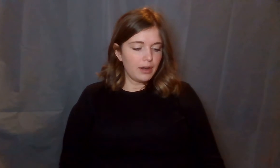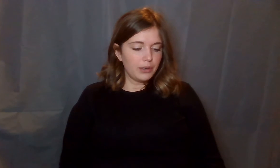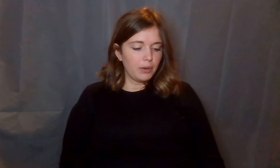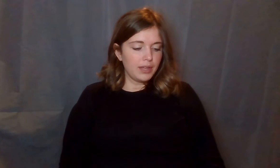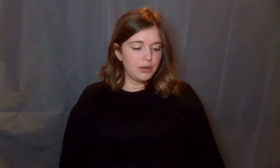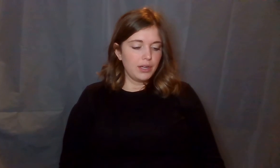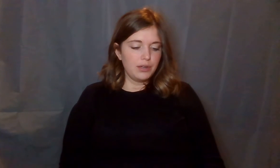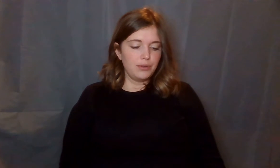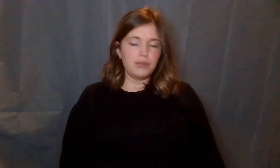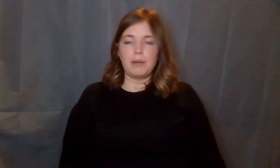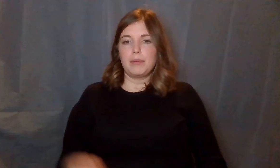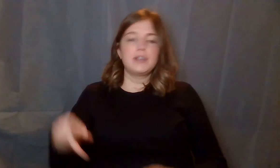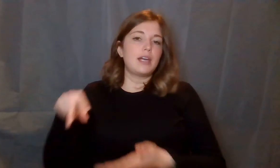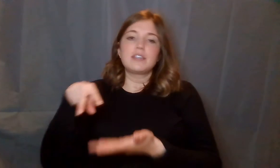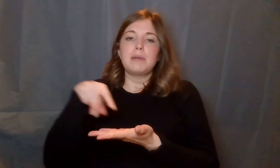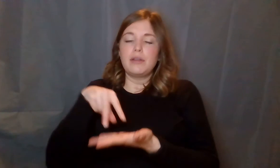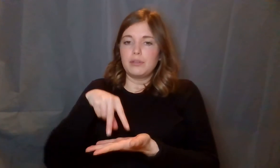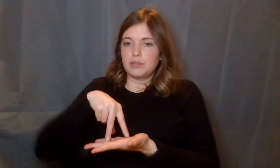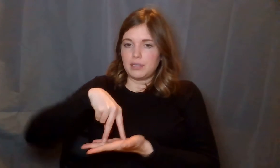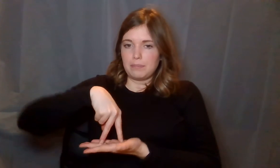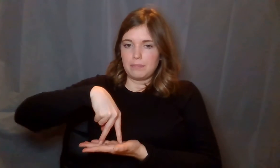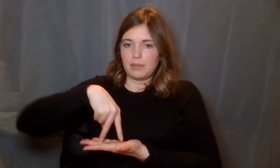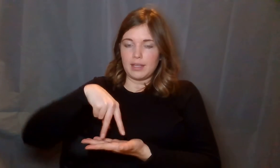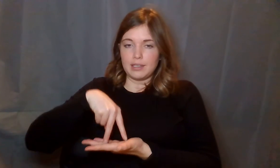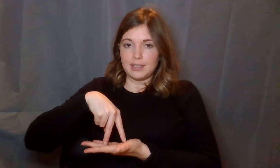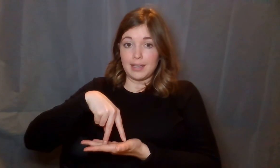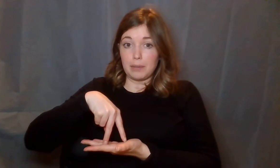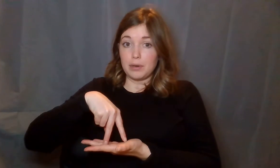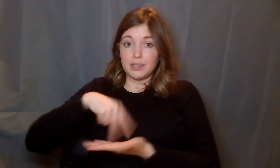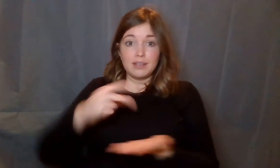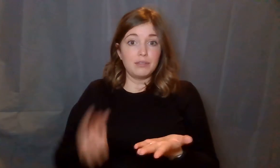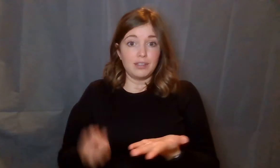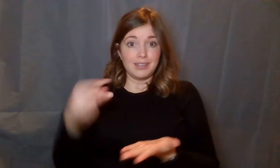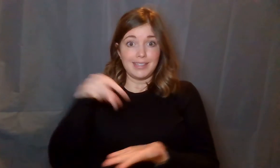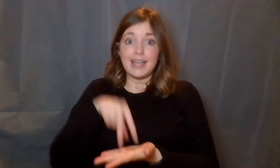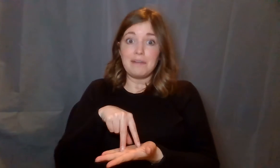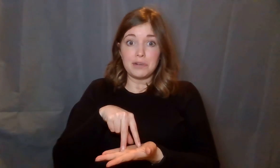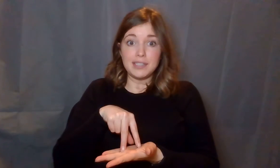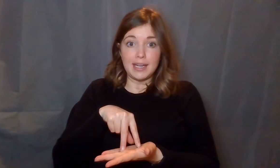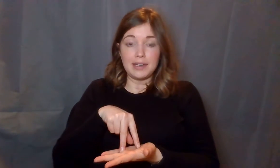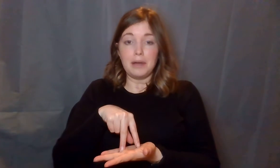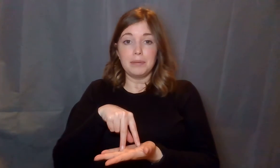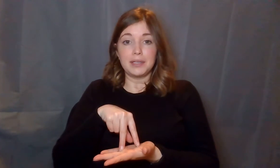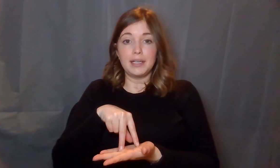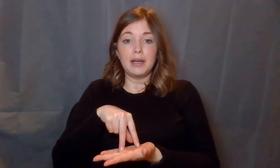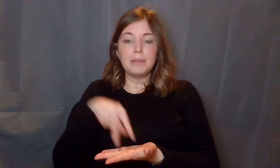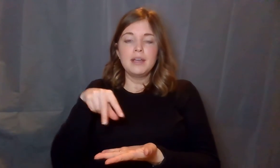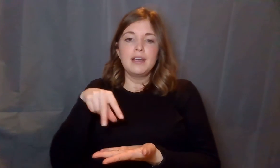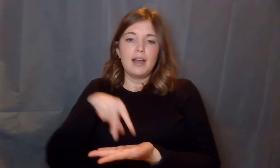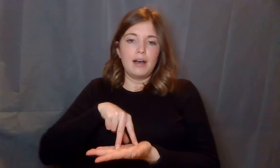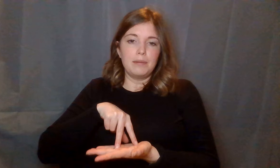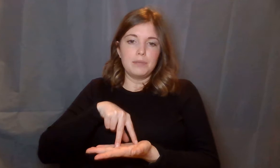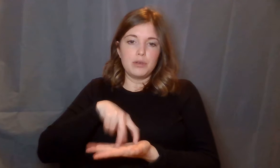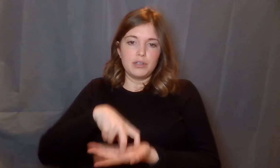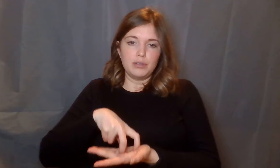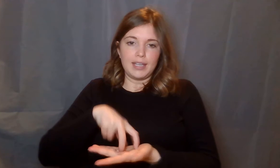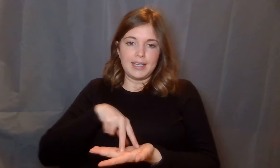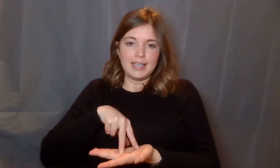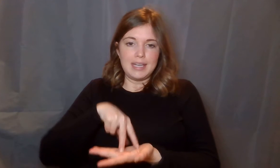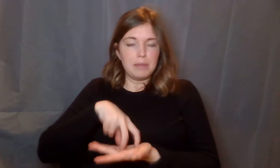Another one that you can use. Remember we talked about those. Like this is like a person. This is a sign for stand up or get up. You can do like knee